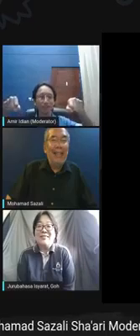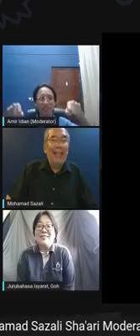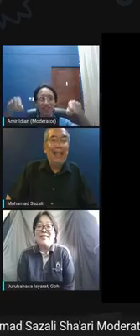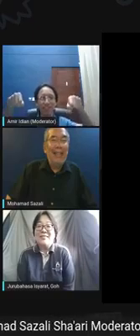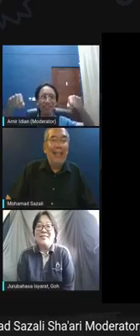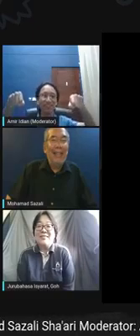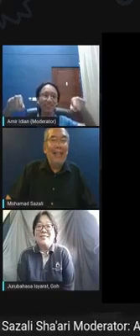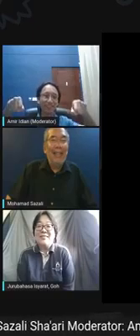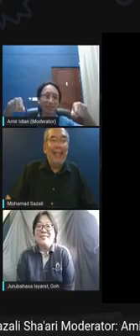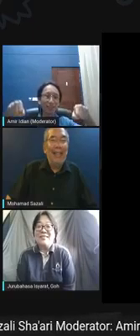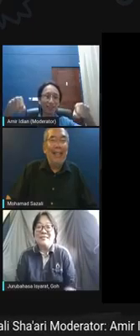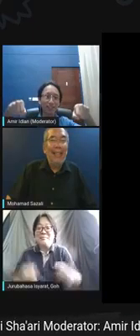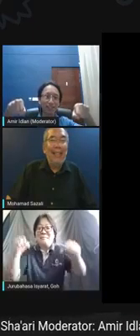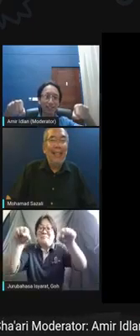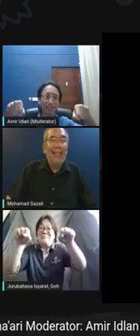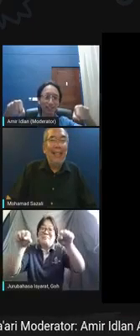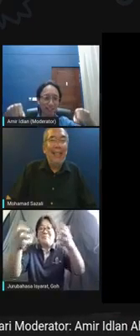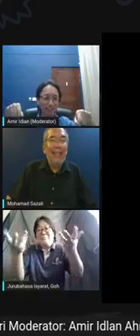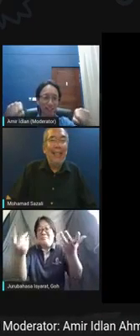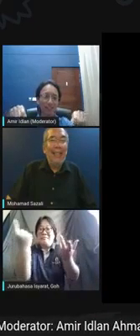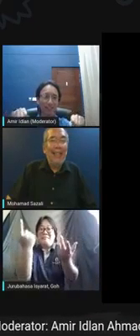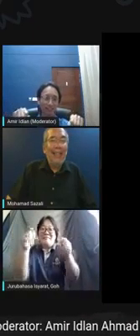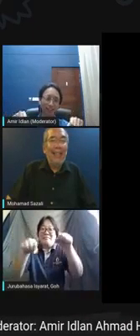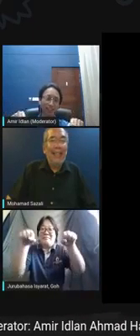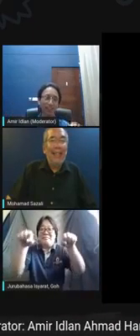Maybe like that. Something like this.